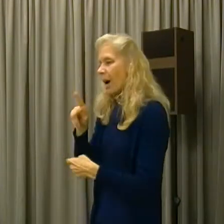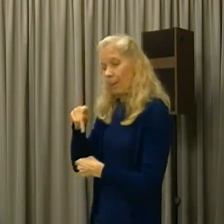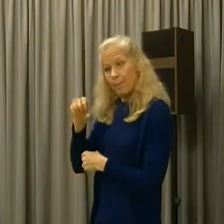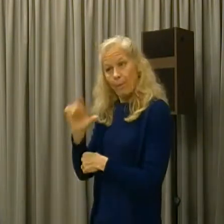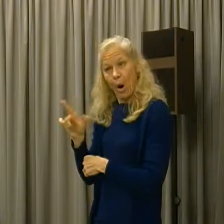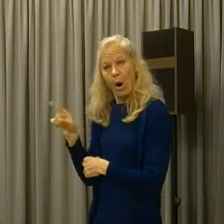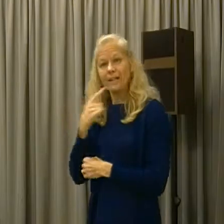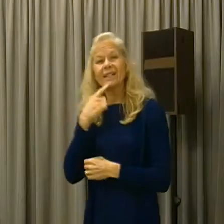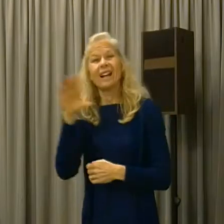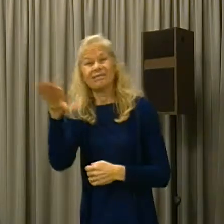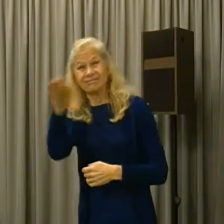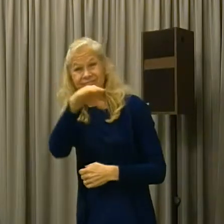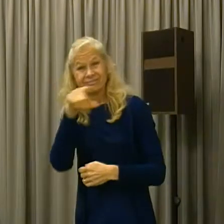good to the use of edifying,